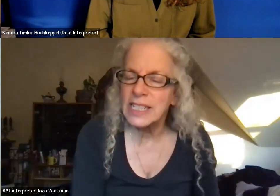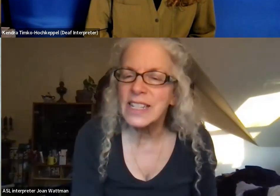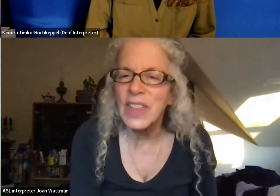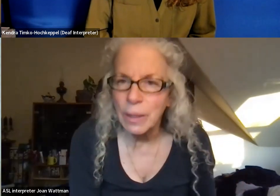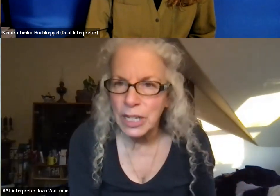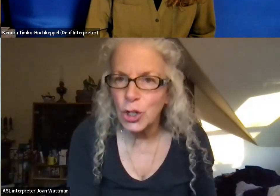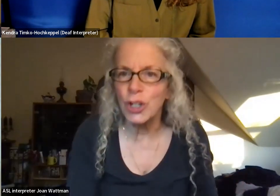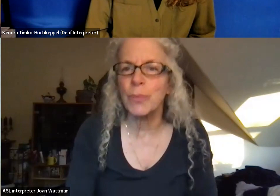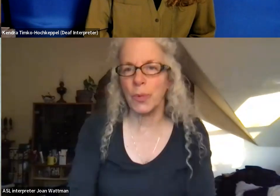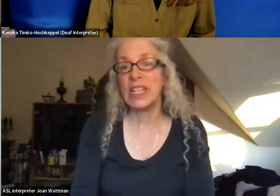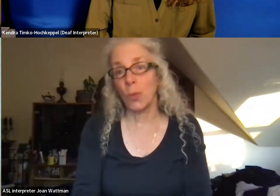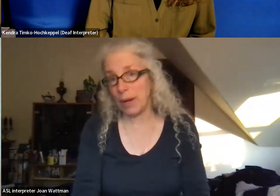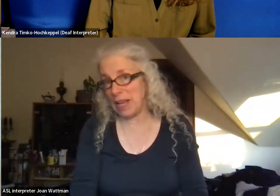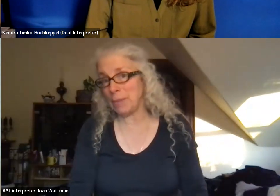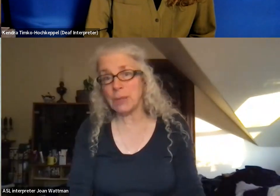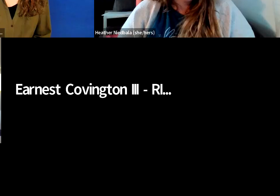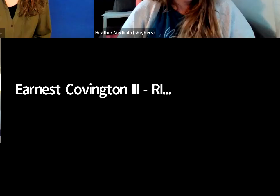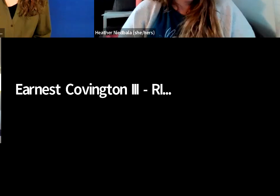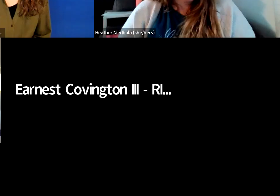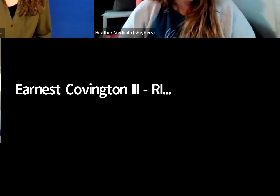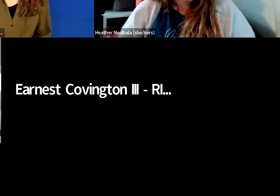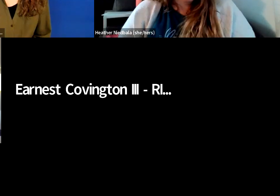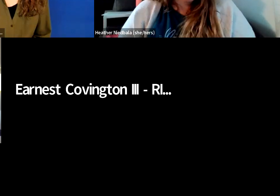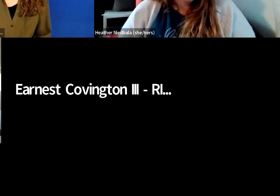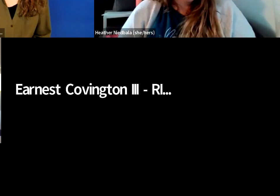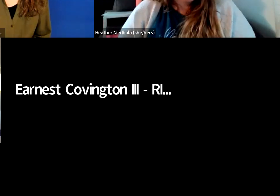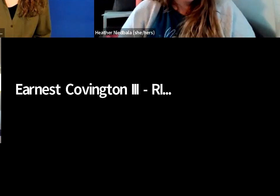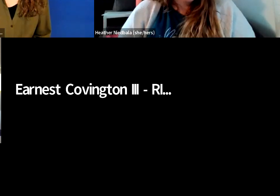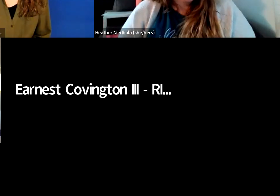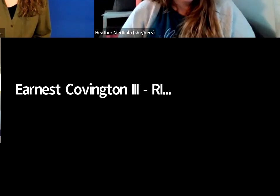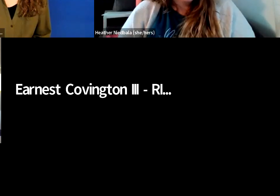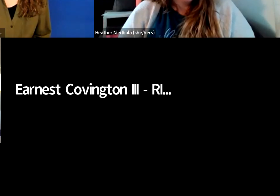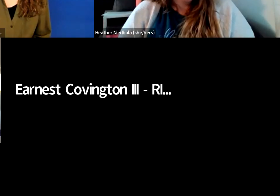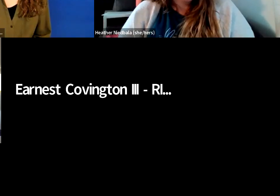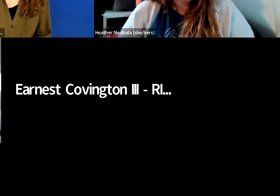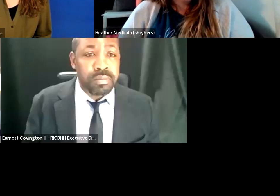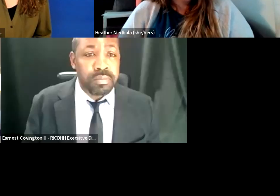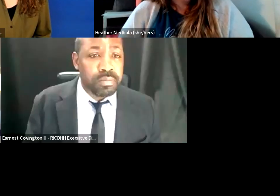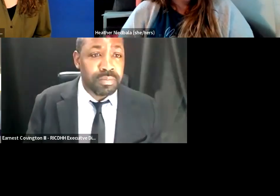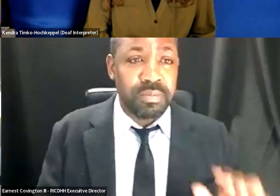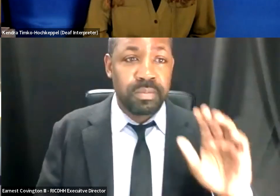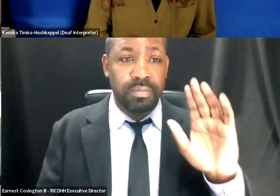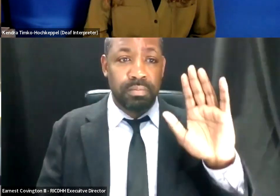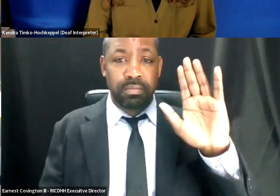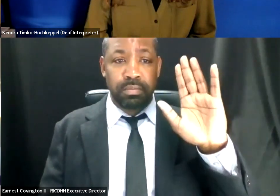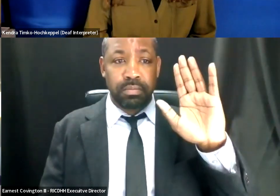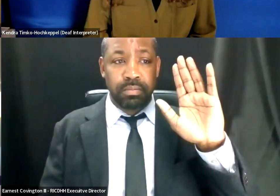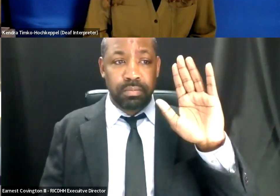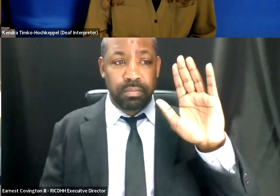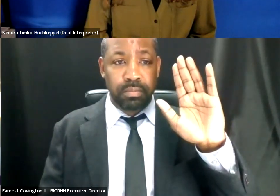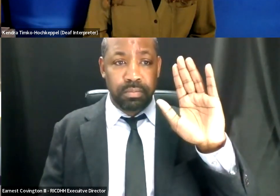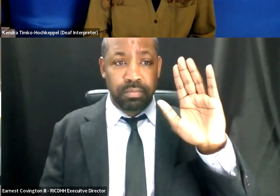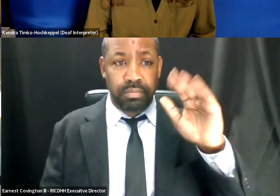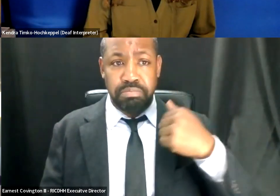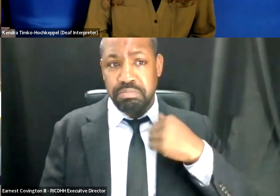the process of the commissioners, but we still want to be able to participate. So that was the issue for me, and I think